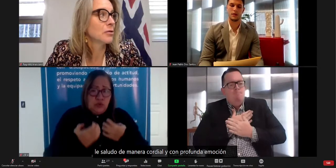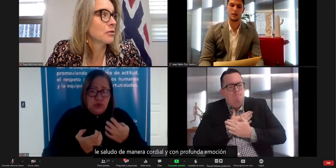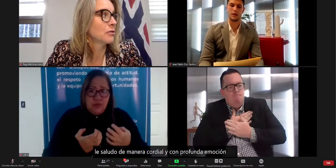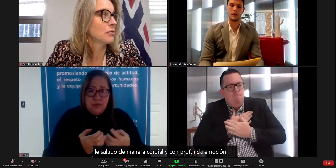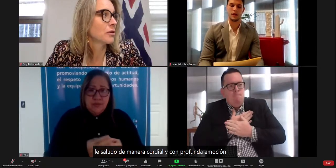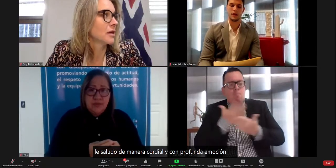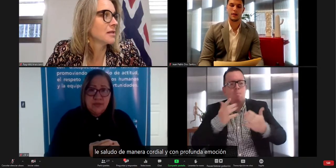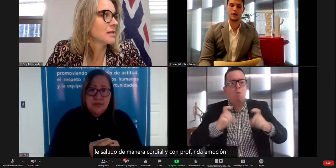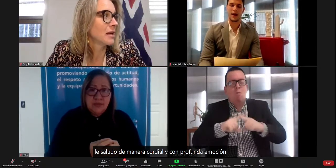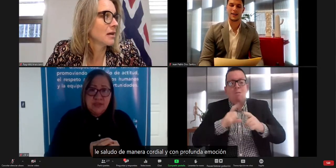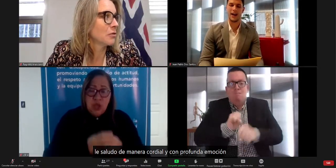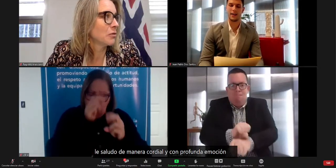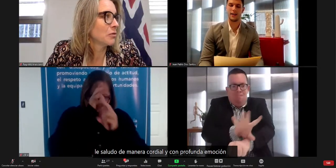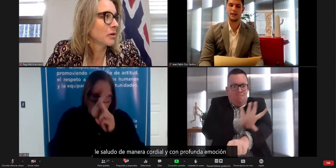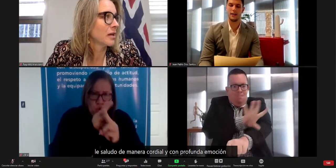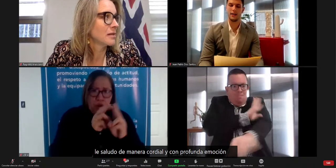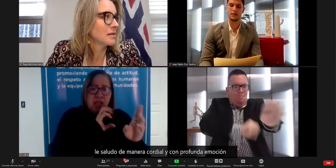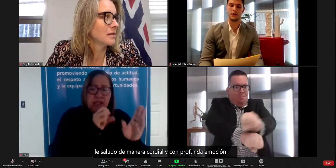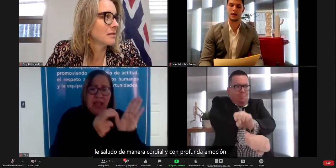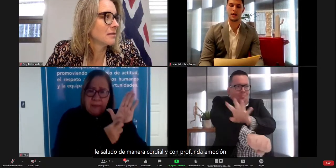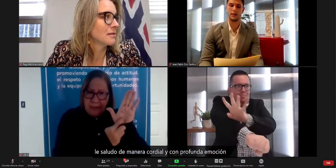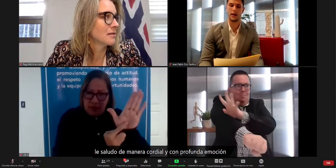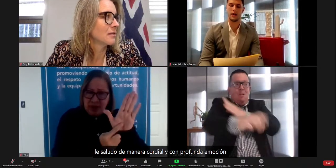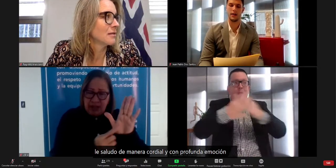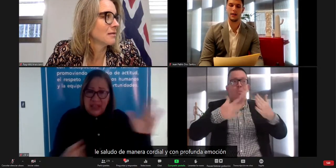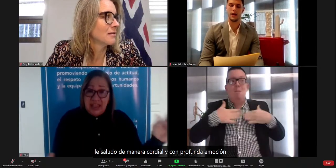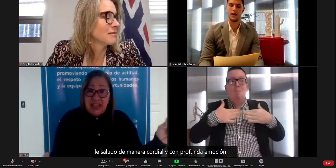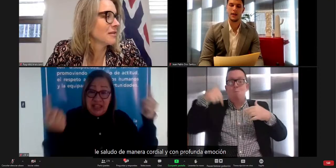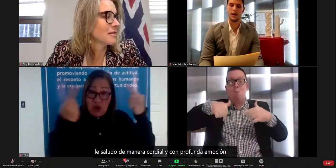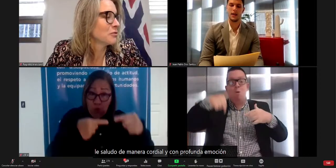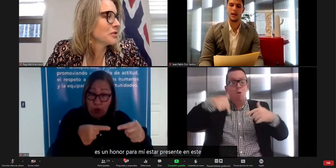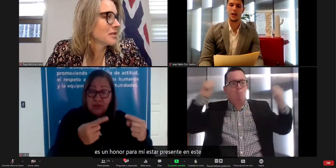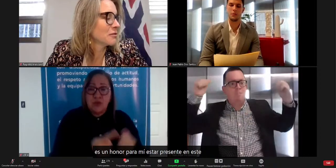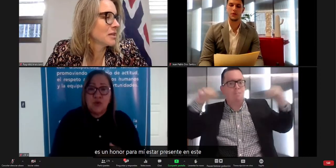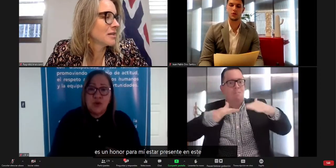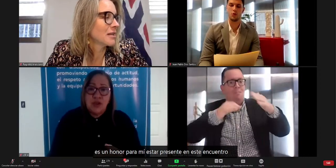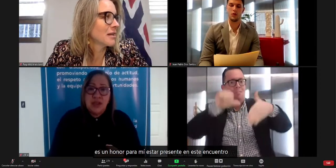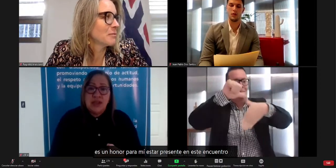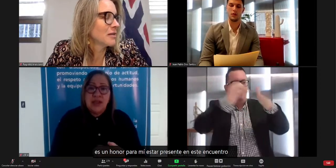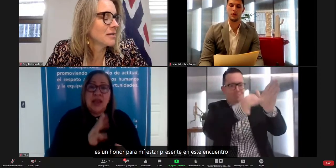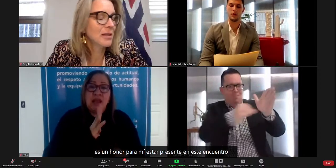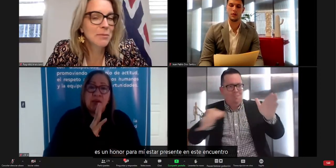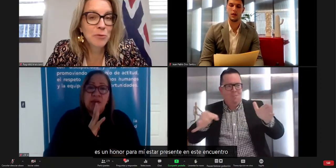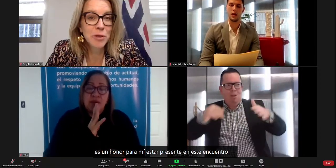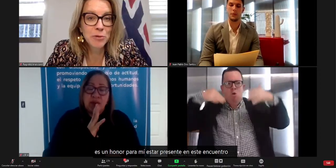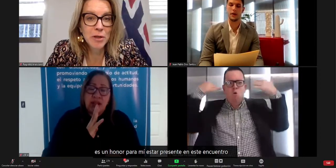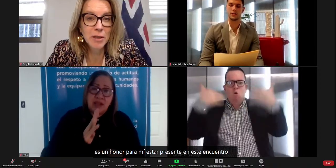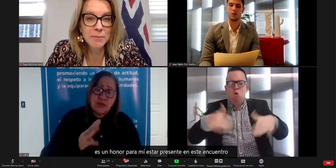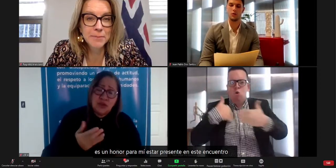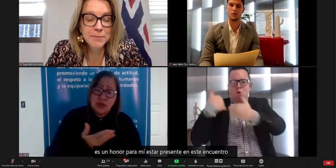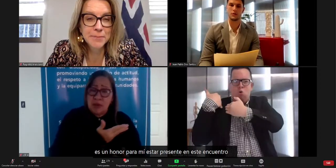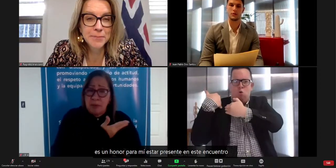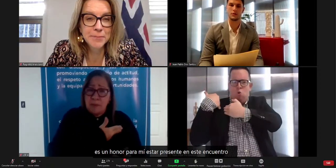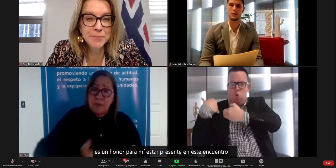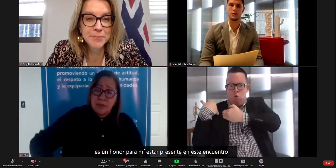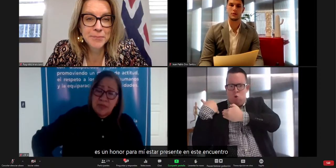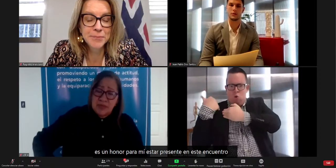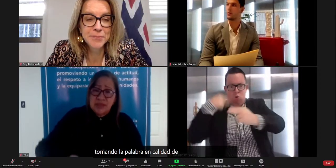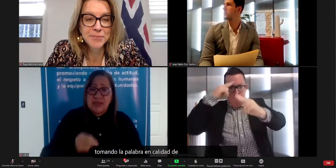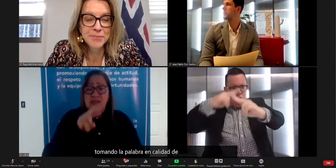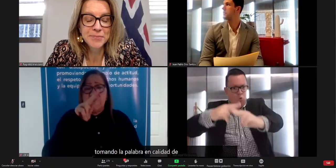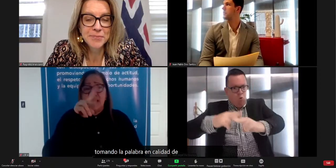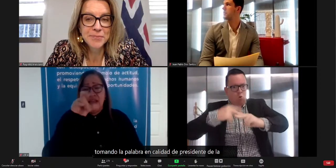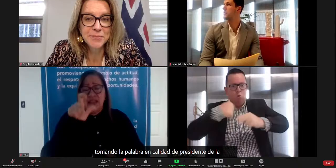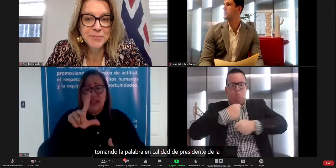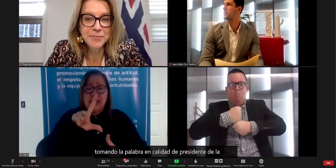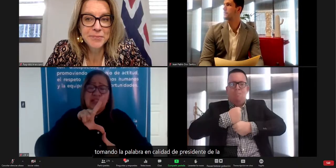i greet you in deep friendship and with great excitement it's an honor for me to be at this event taking